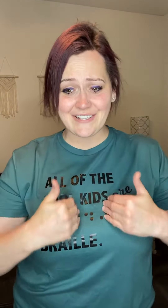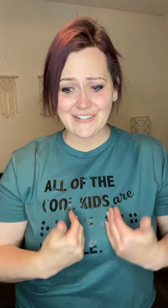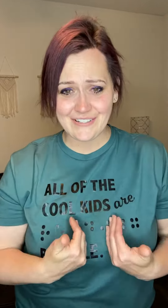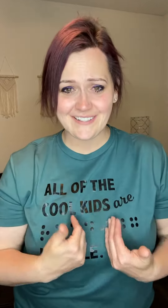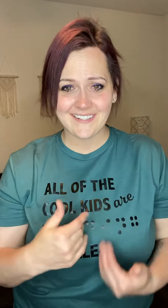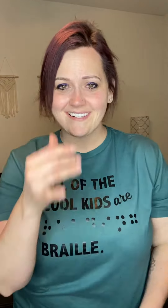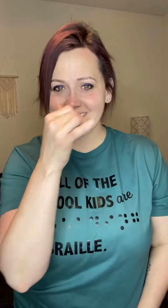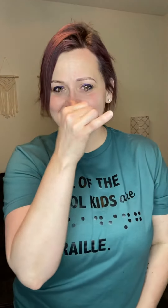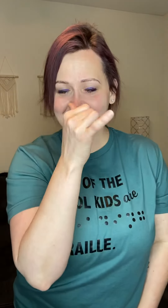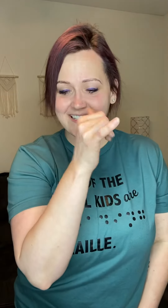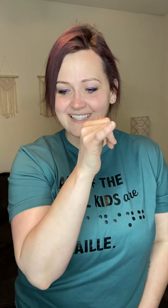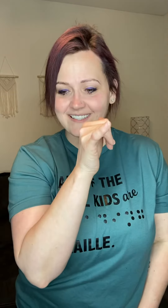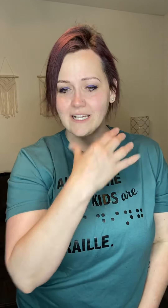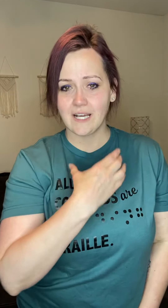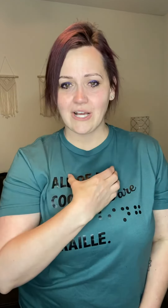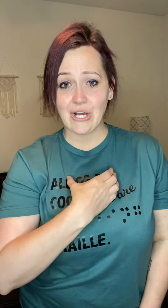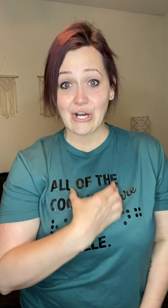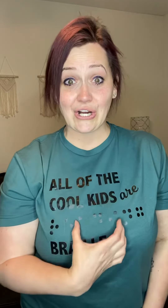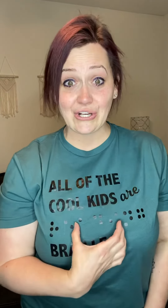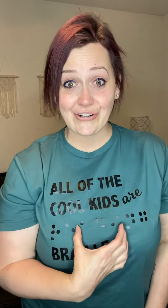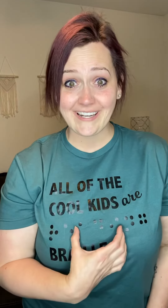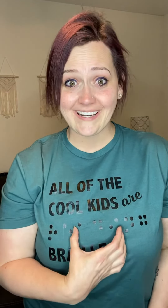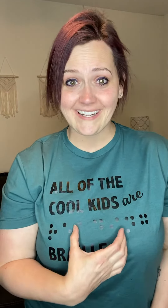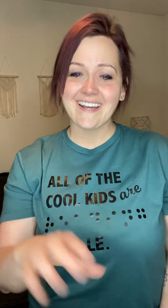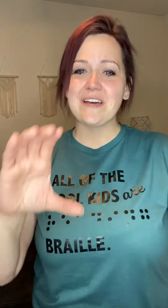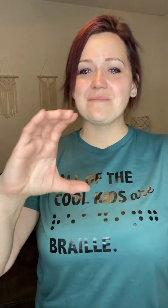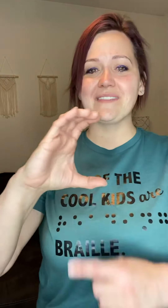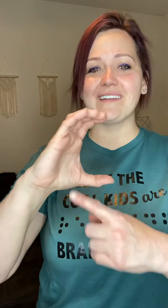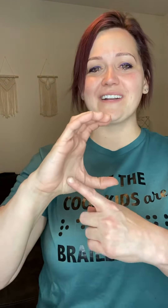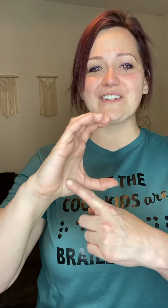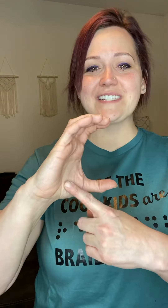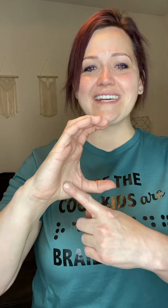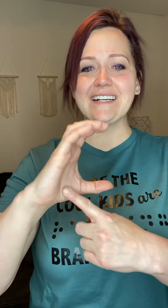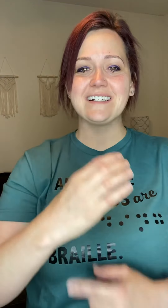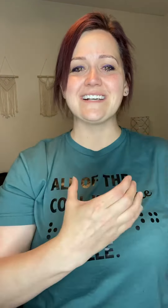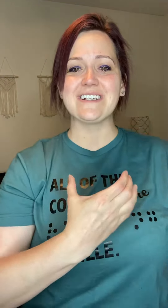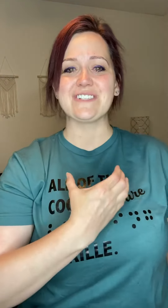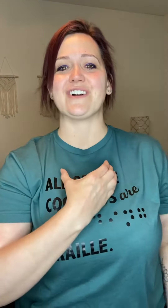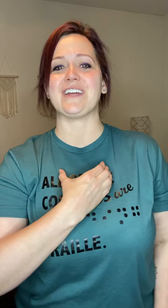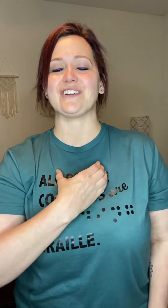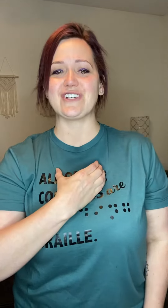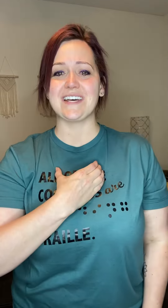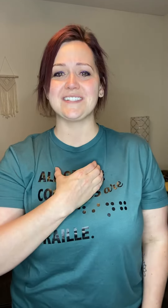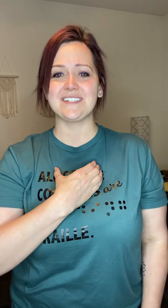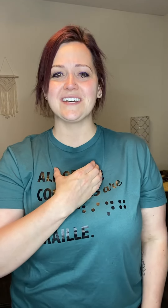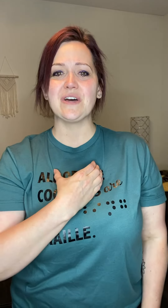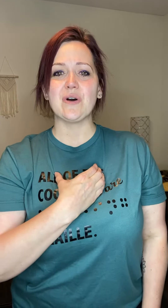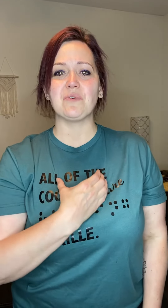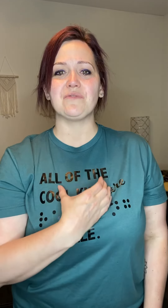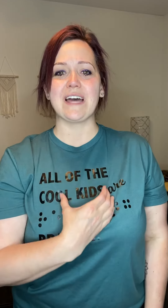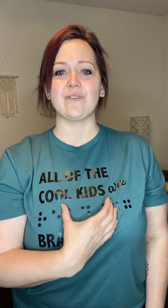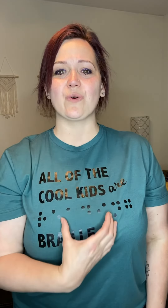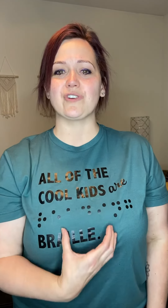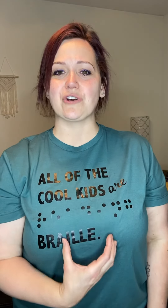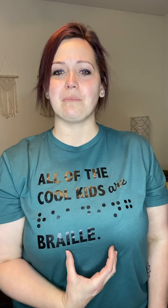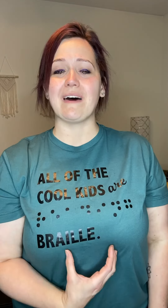Tired, silly, hungry? Make the letter C, start at your chest, move down towards your